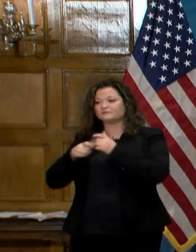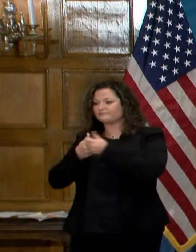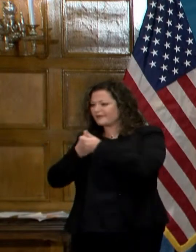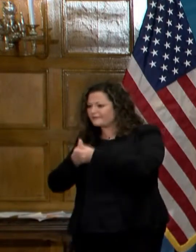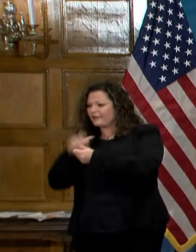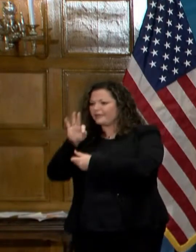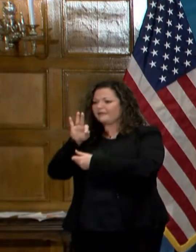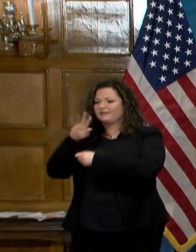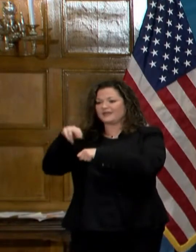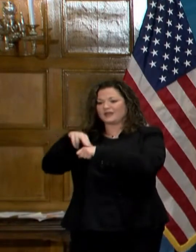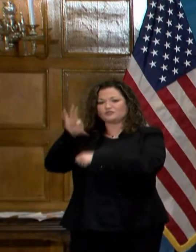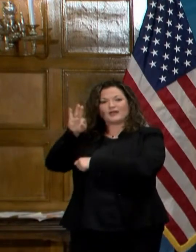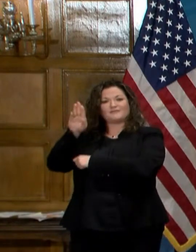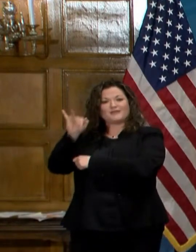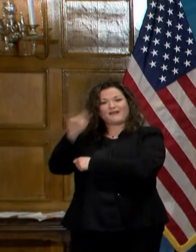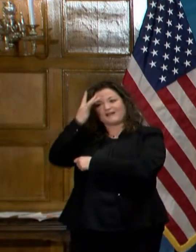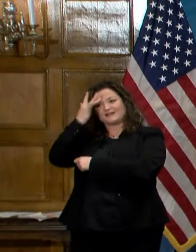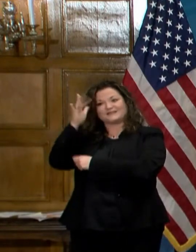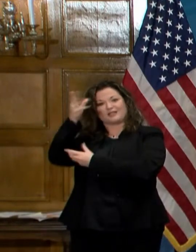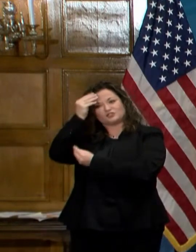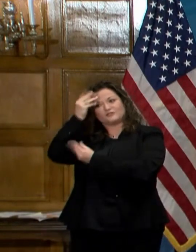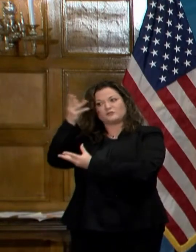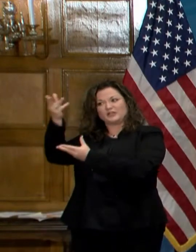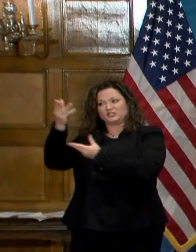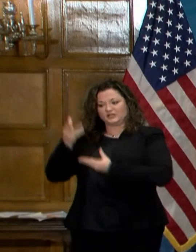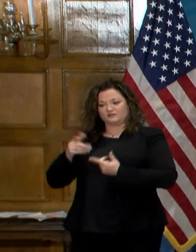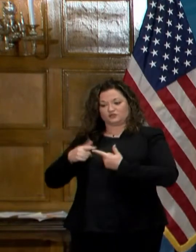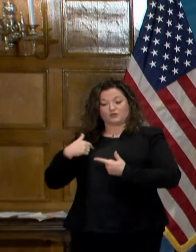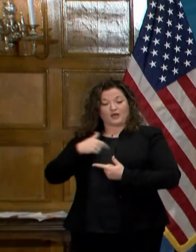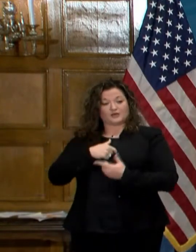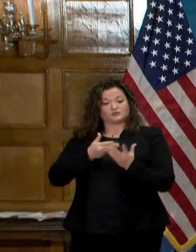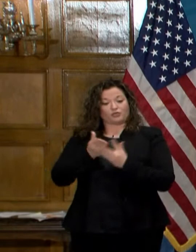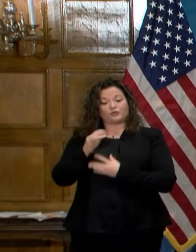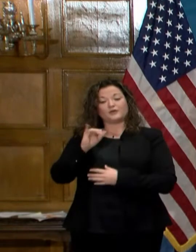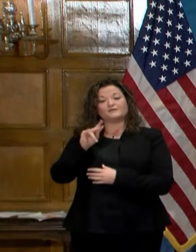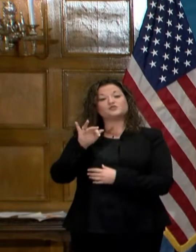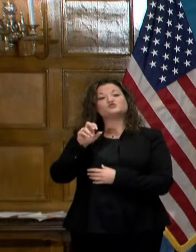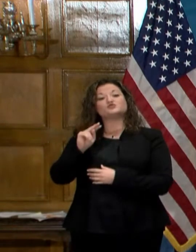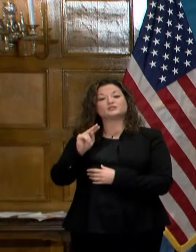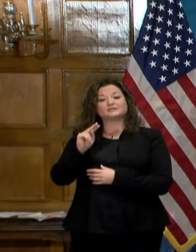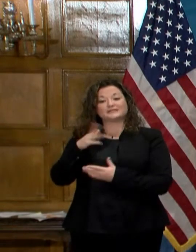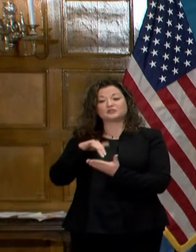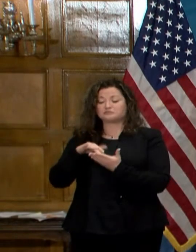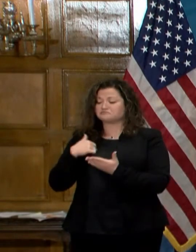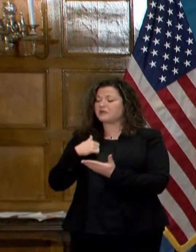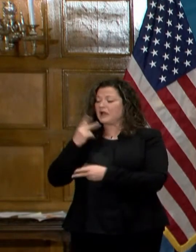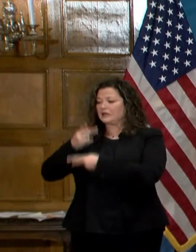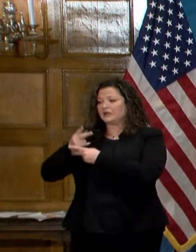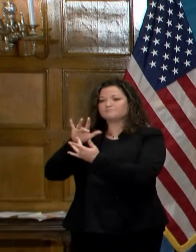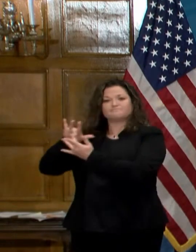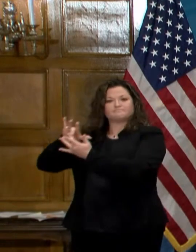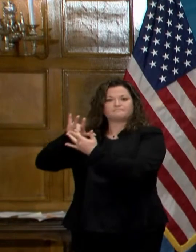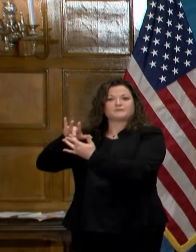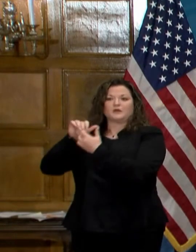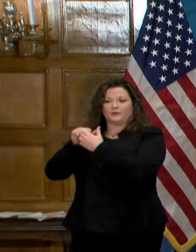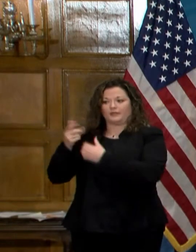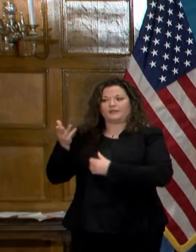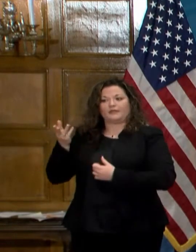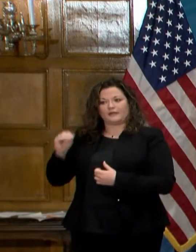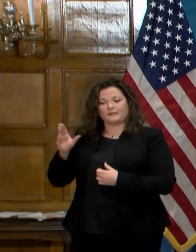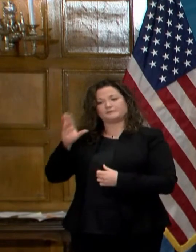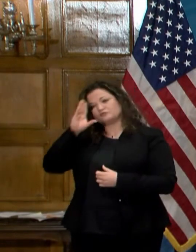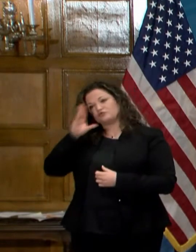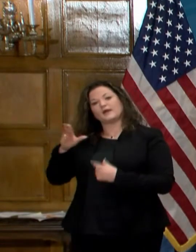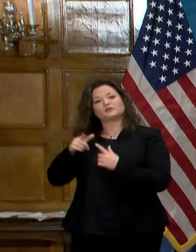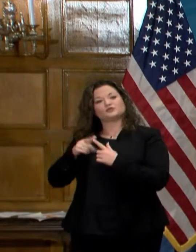FBI intelligence that's brought to us through our Fusion Center. I stay in direct contact with them through our